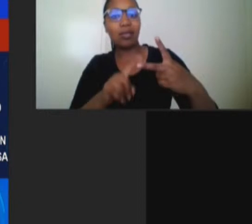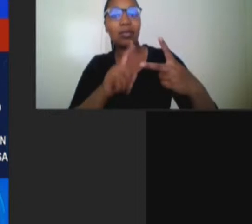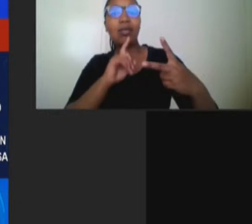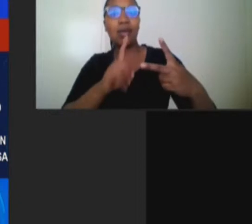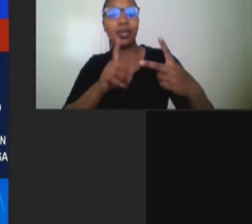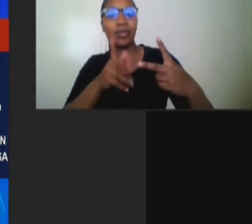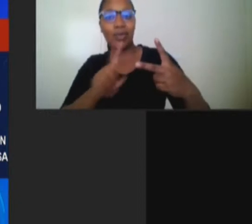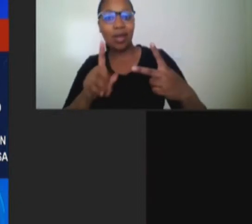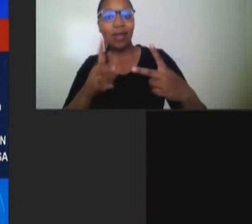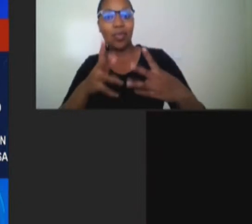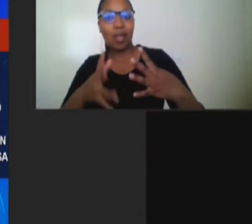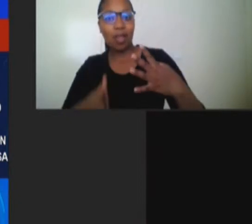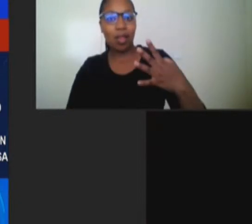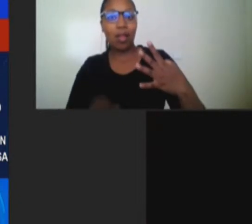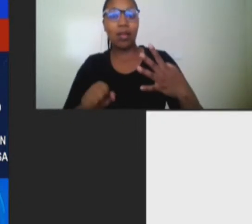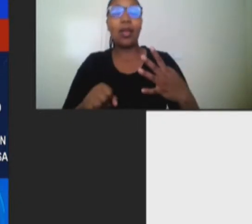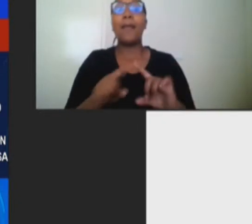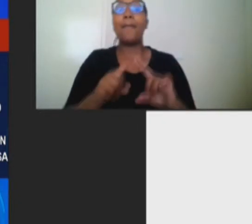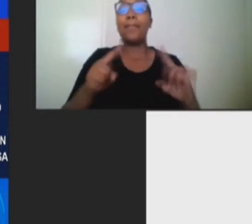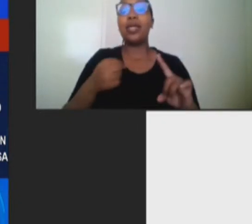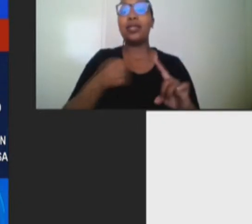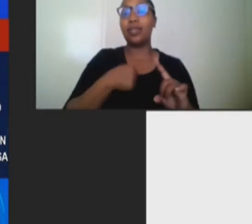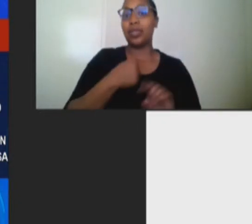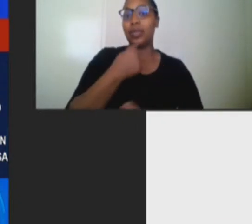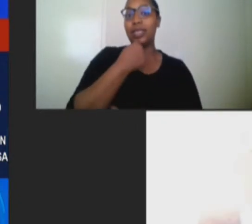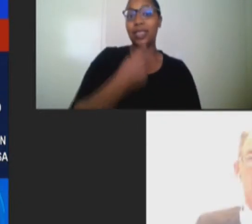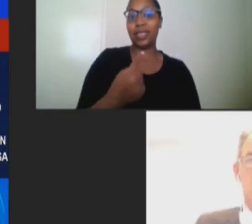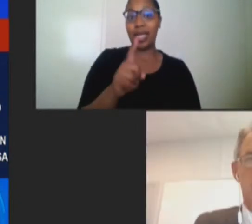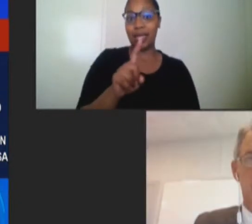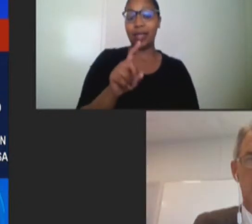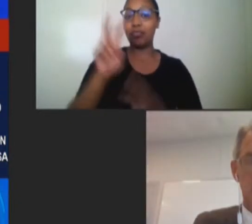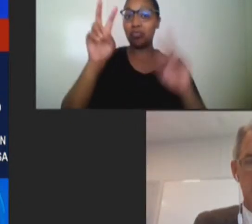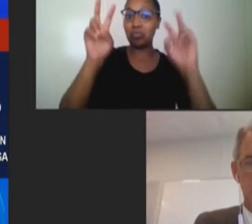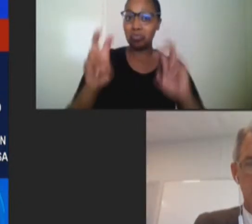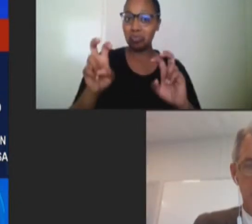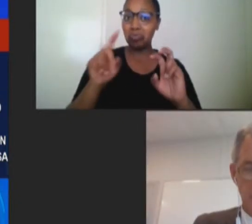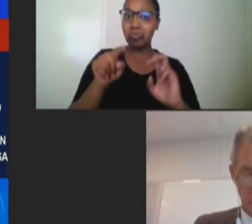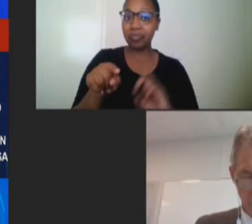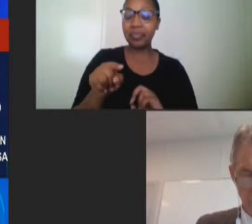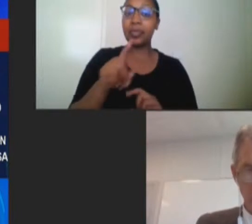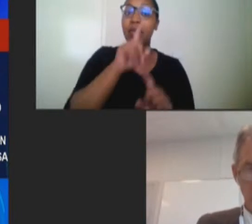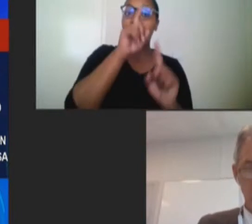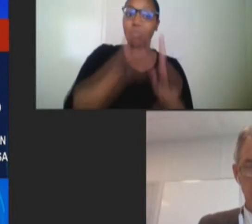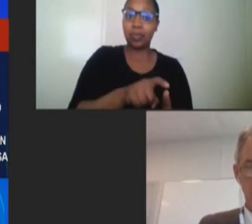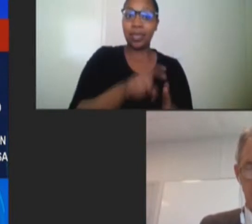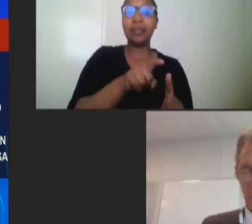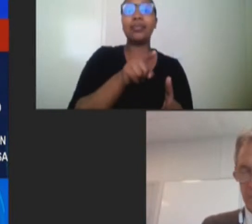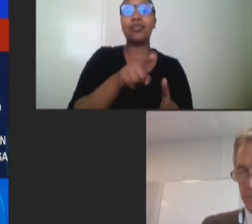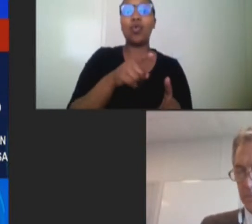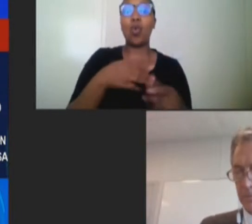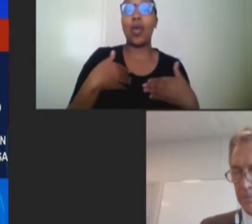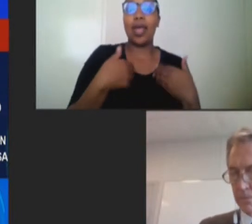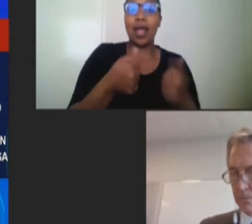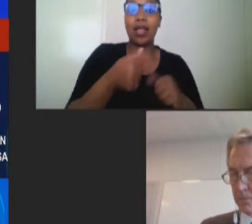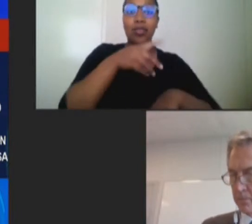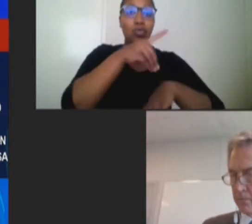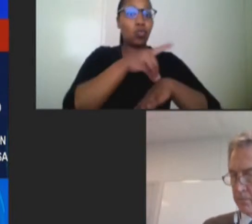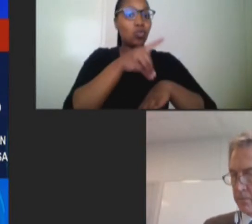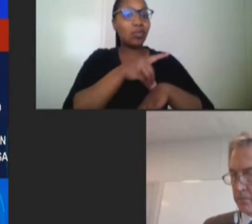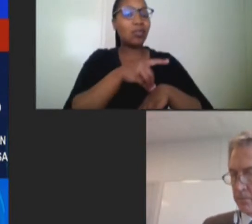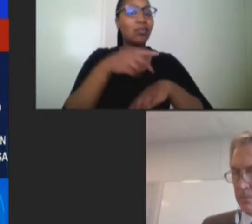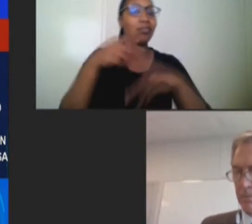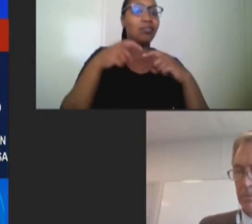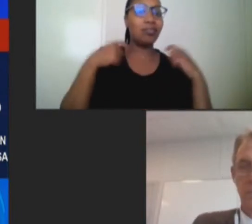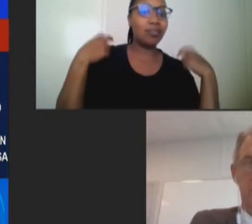say, in as far as the issue of mandates, including health workers, I think it's from Tamara Khan.